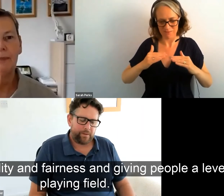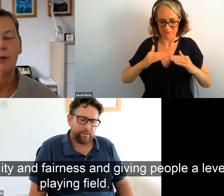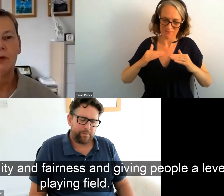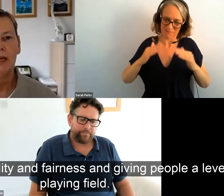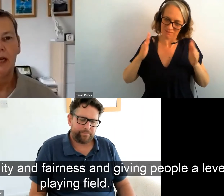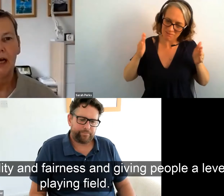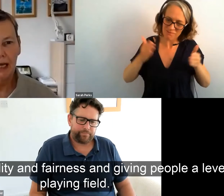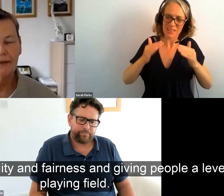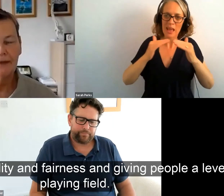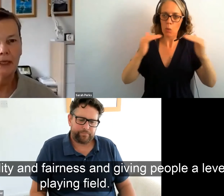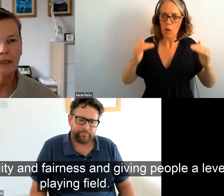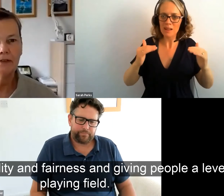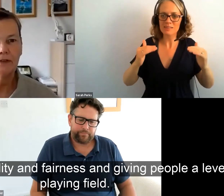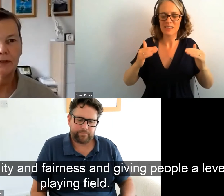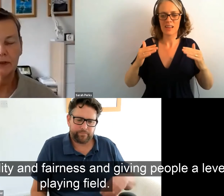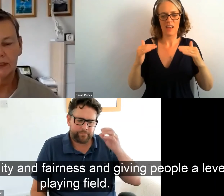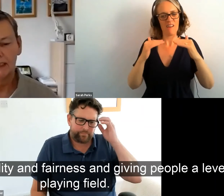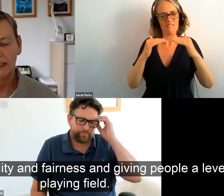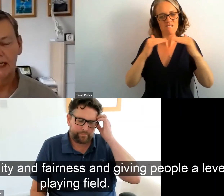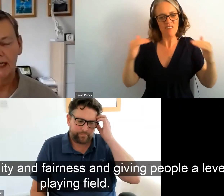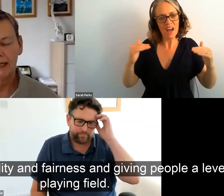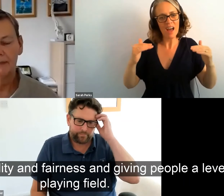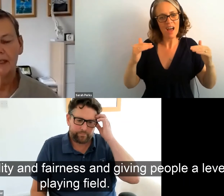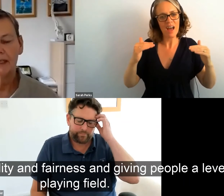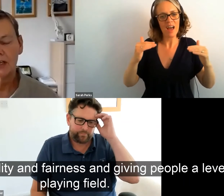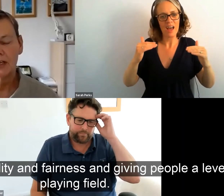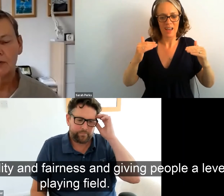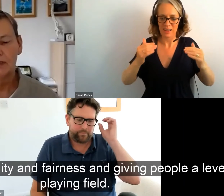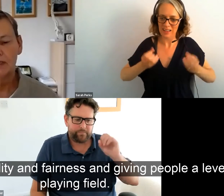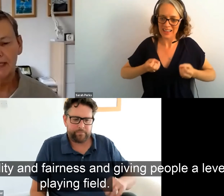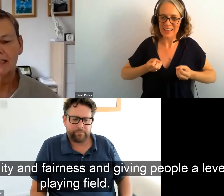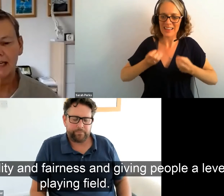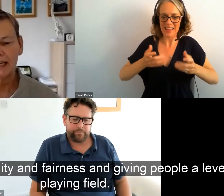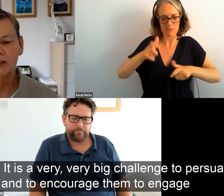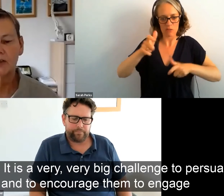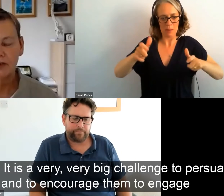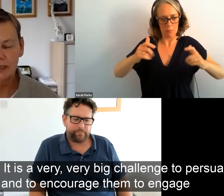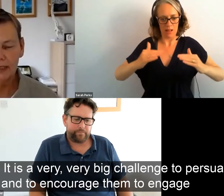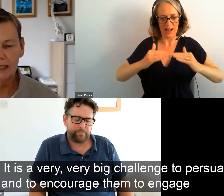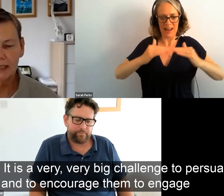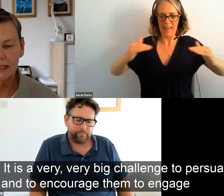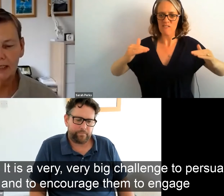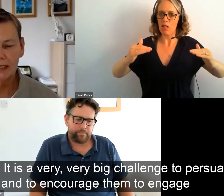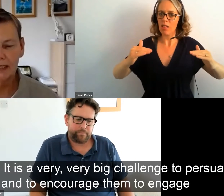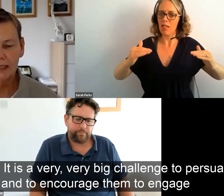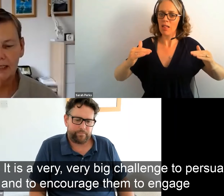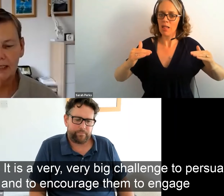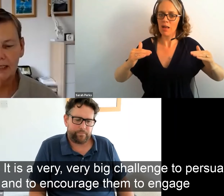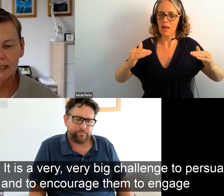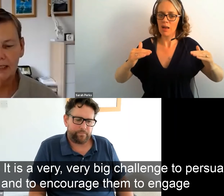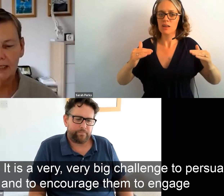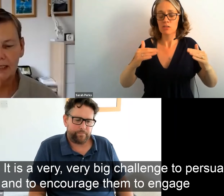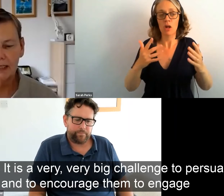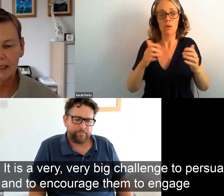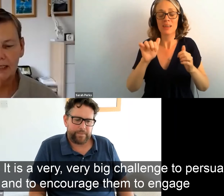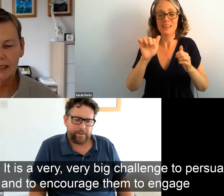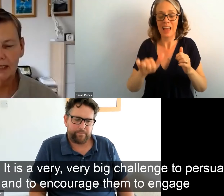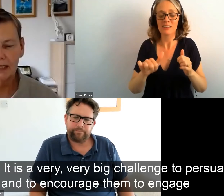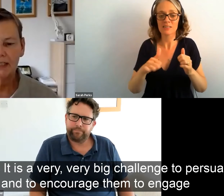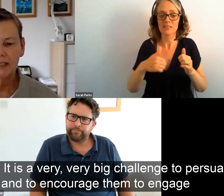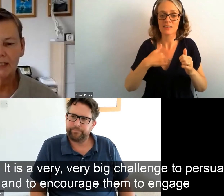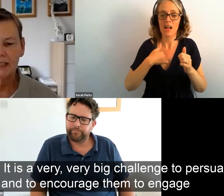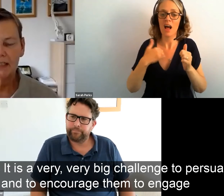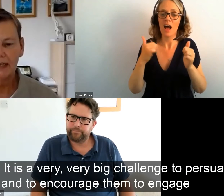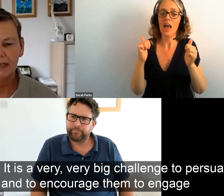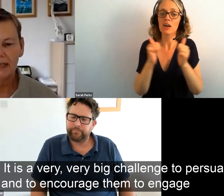and fairness and giving people a level playing field. So yes, I agree. It